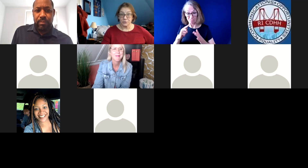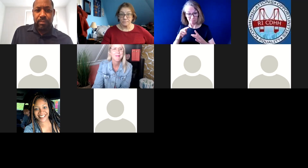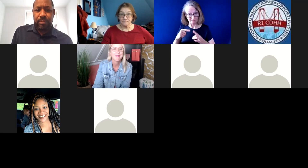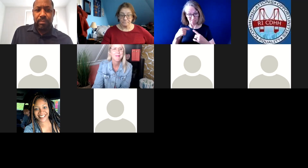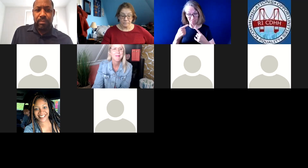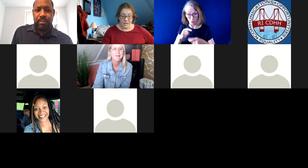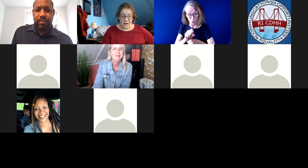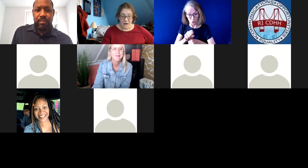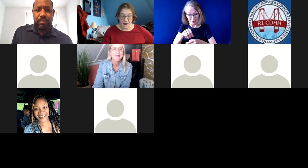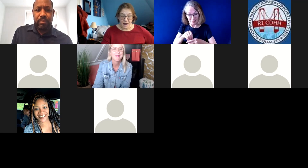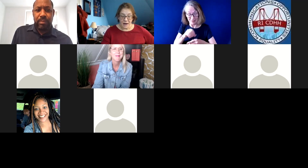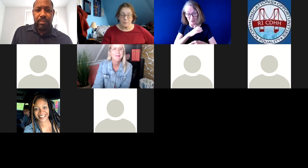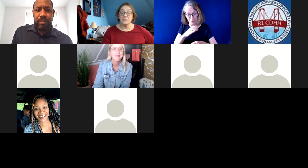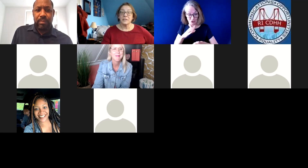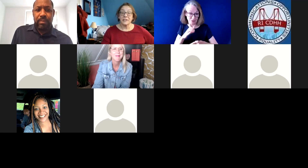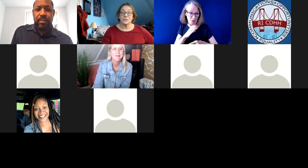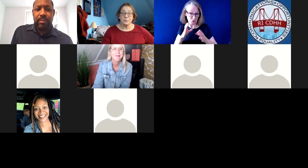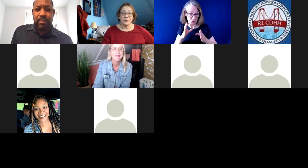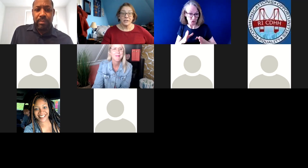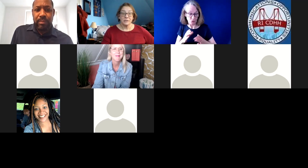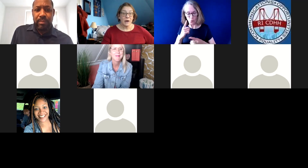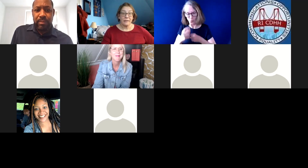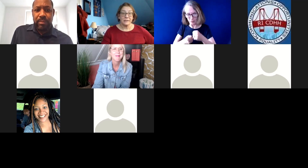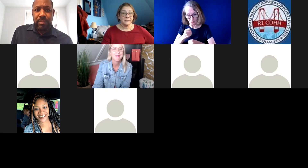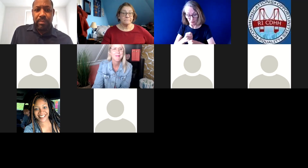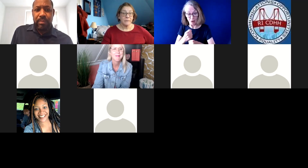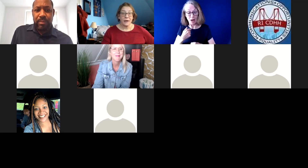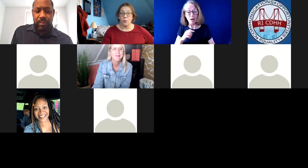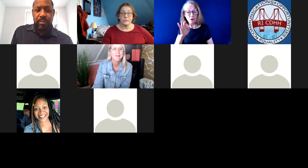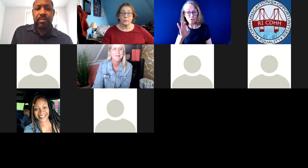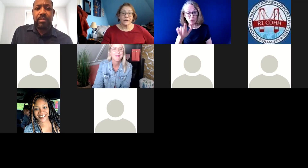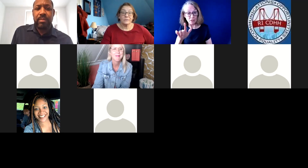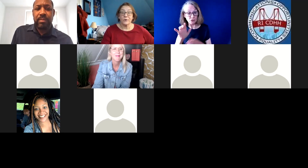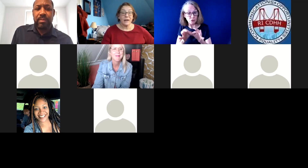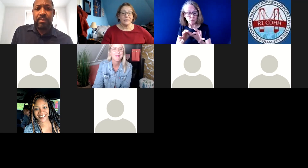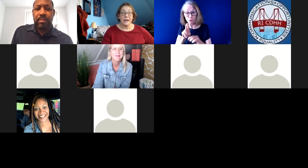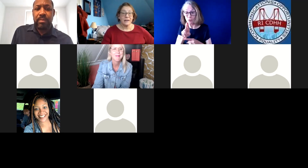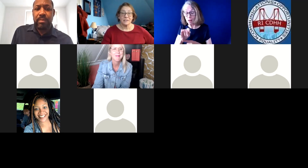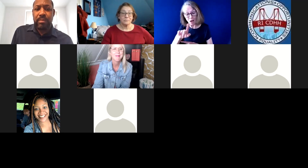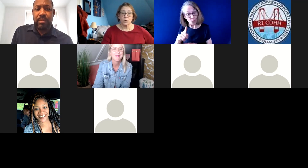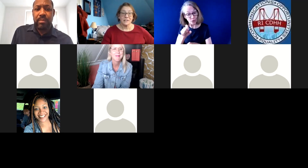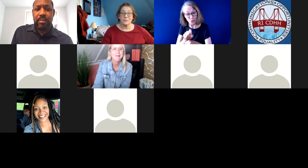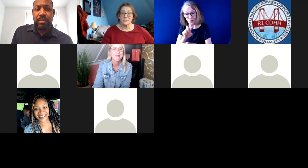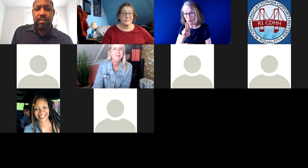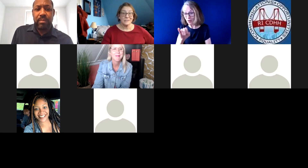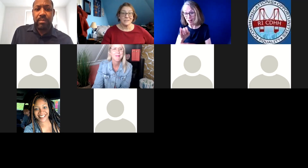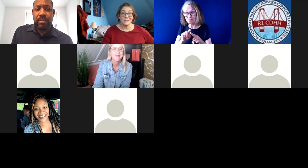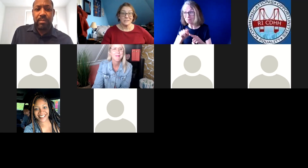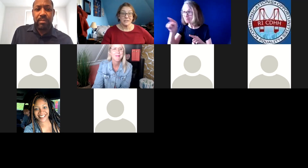year. I am a freelance interpreter in Rhode Island. I only work in Rhode Island. I haven't worked outside the state since I